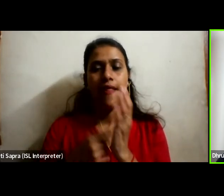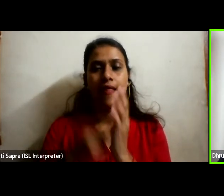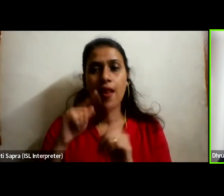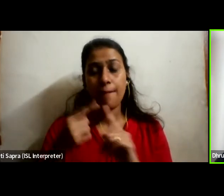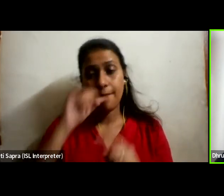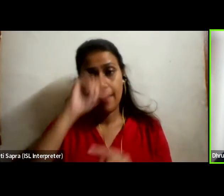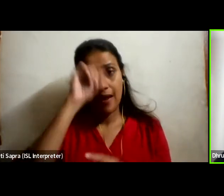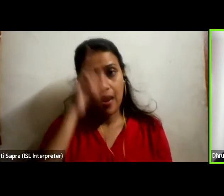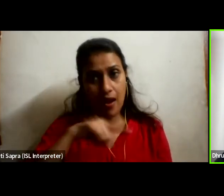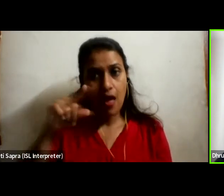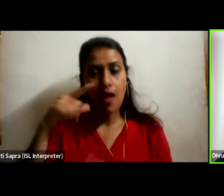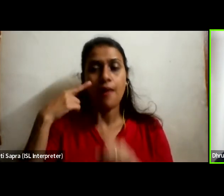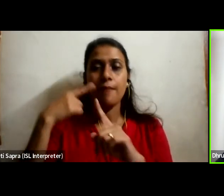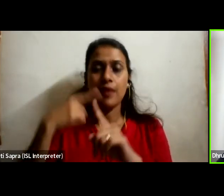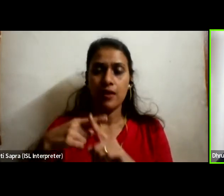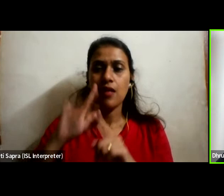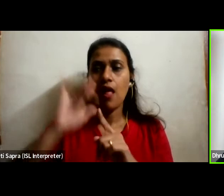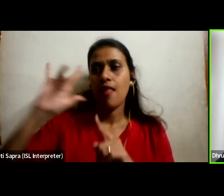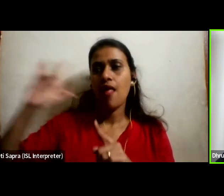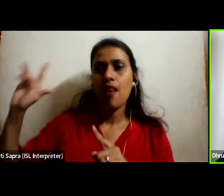and in the GDPR.